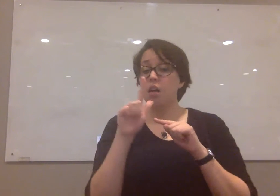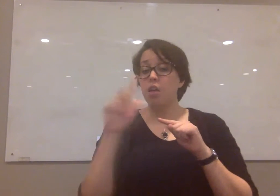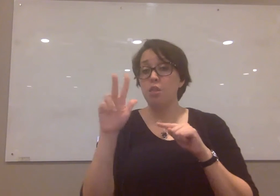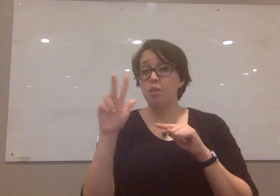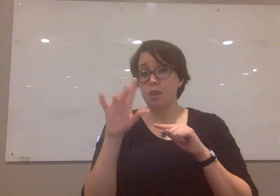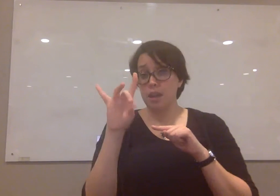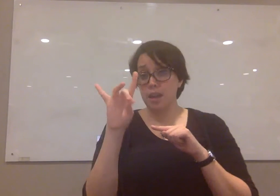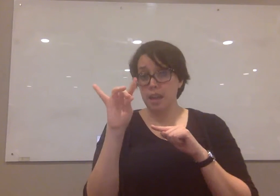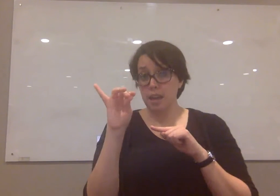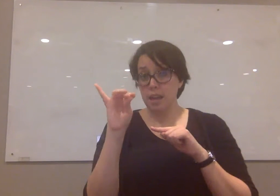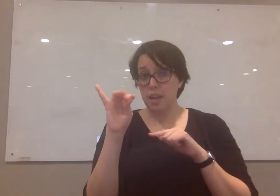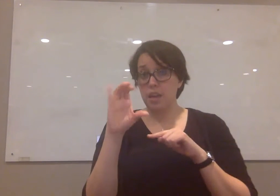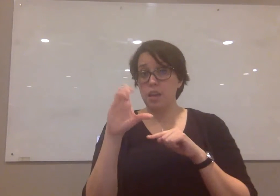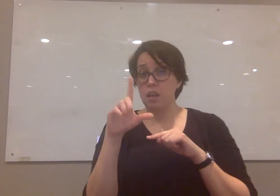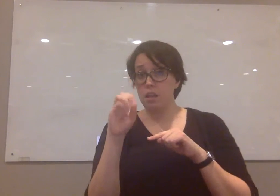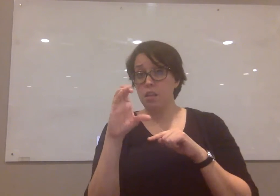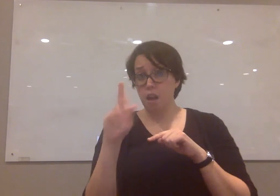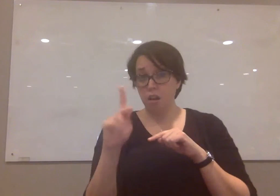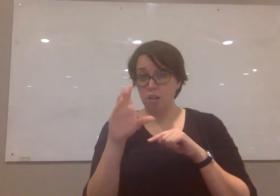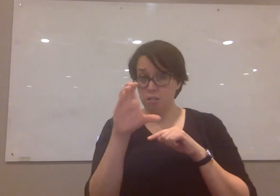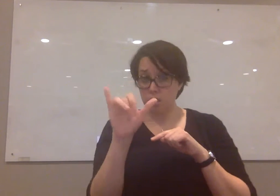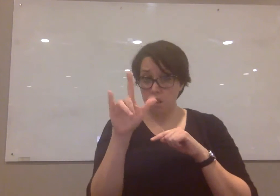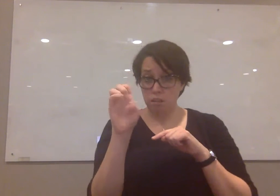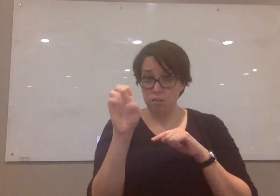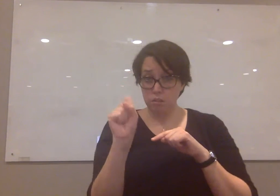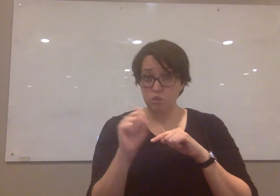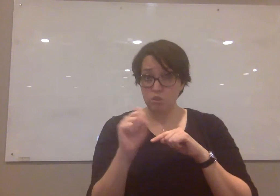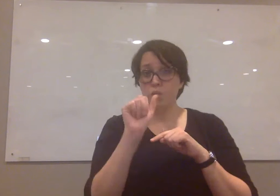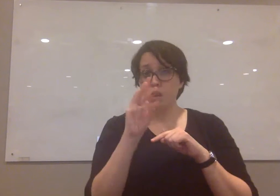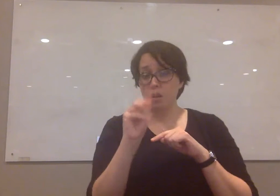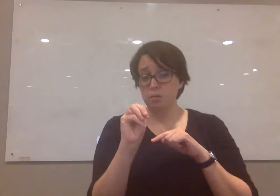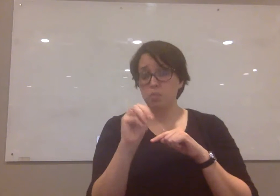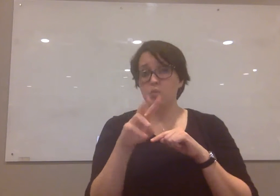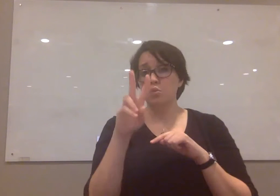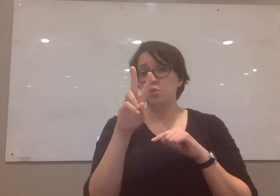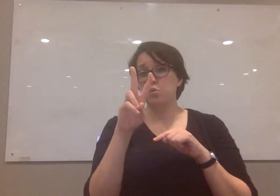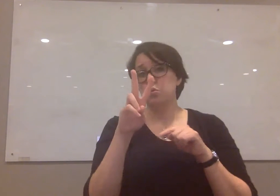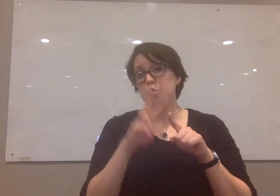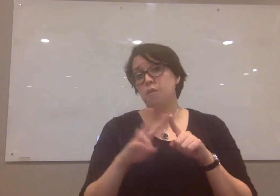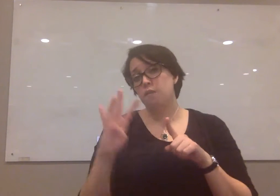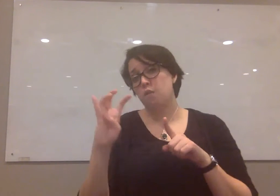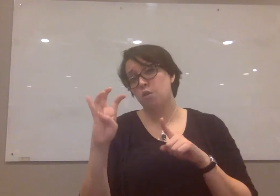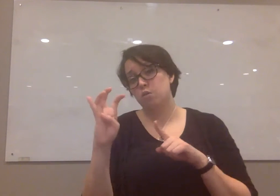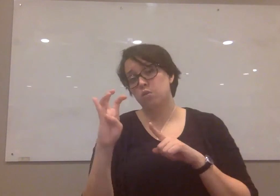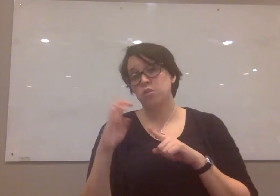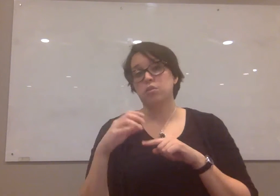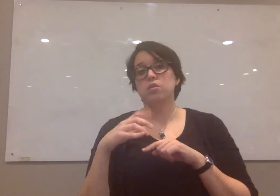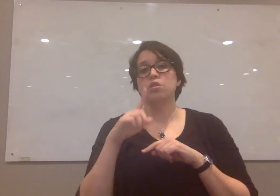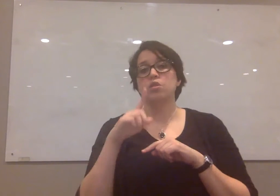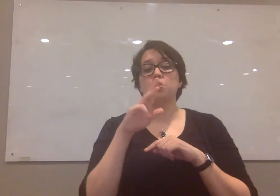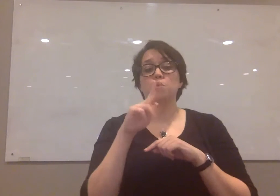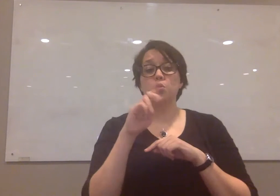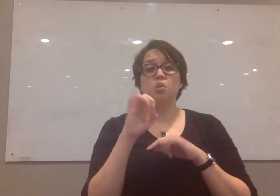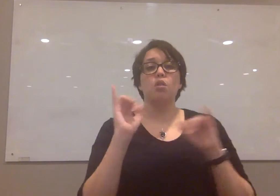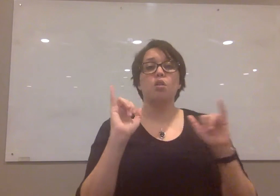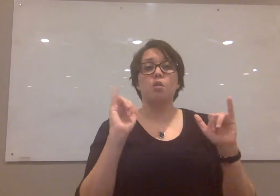clock cycles, and RAM was like 200 to 400 clock cycles. Oh, that's not too bad. I thought it was up to the thousands already. Okay. No,